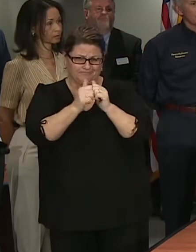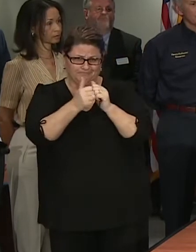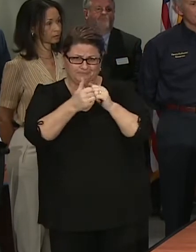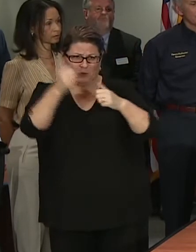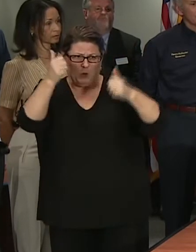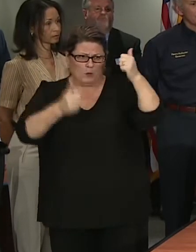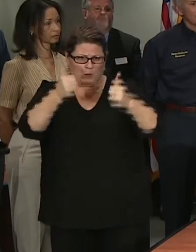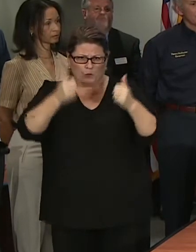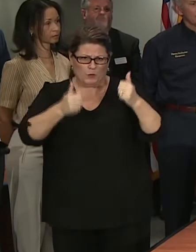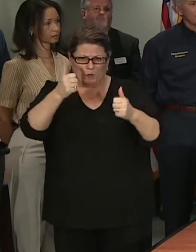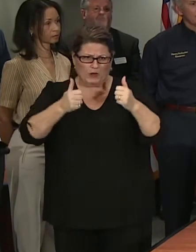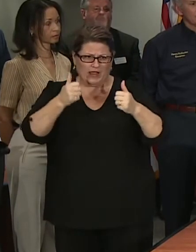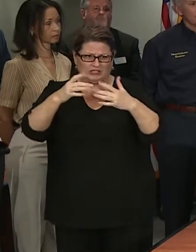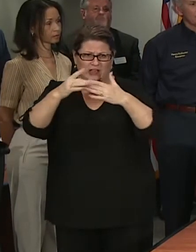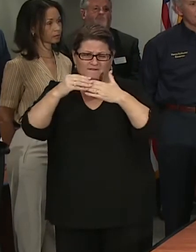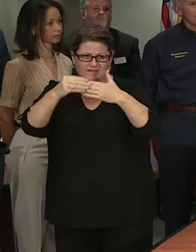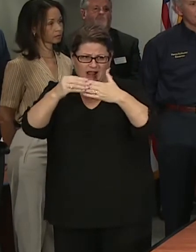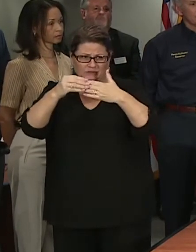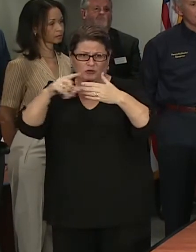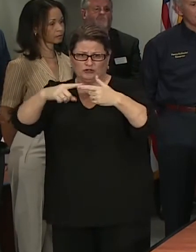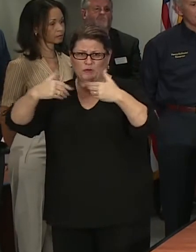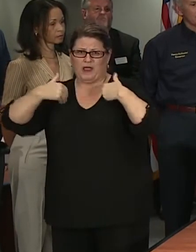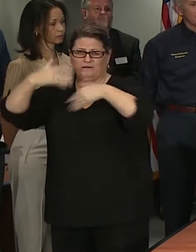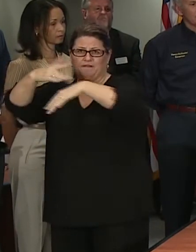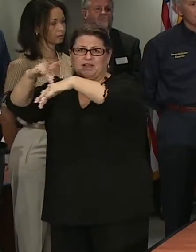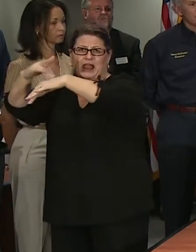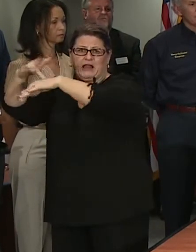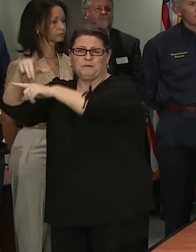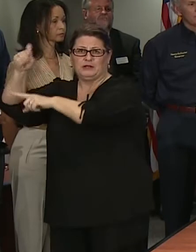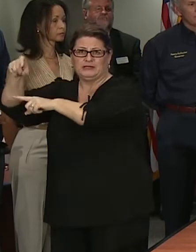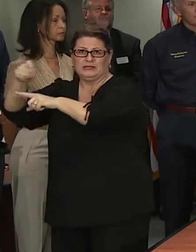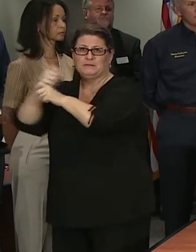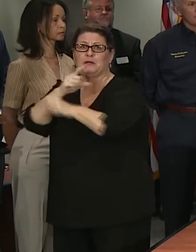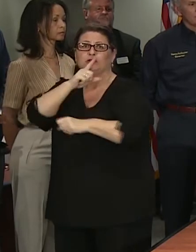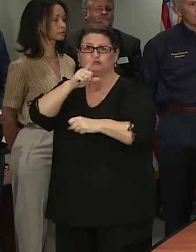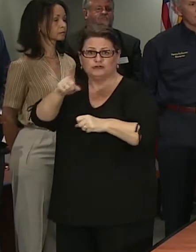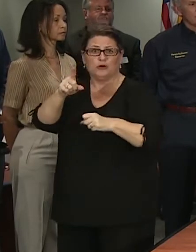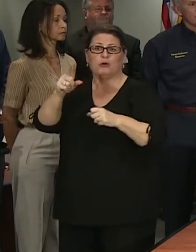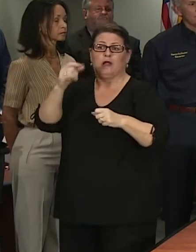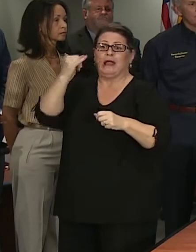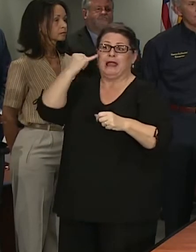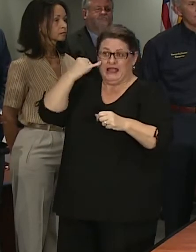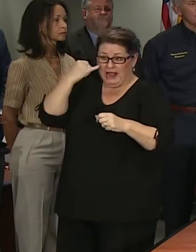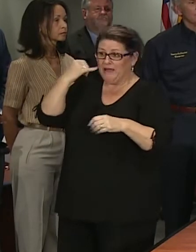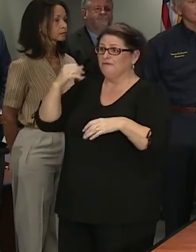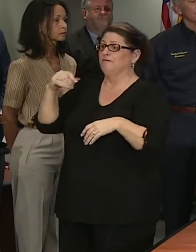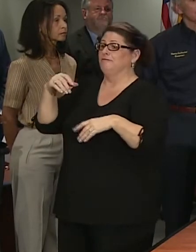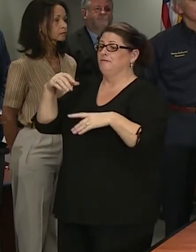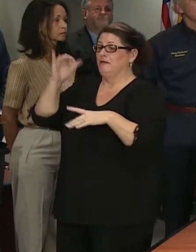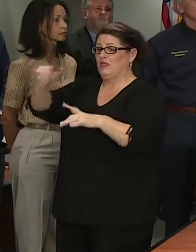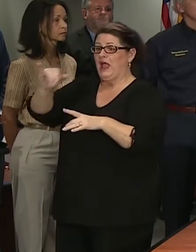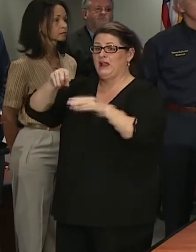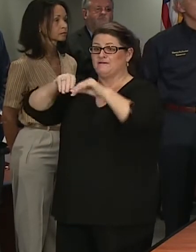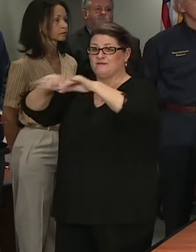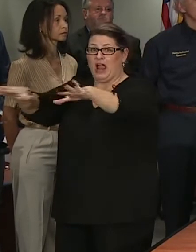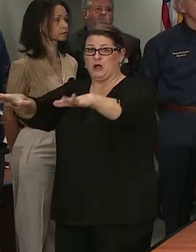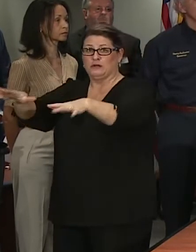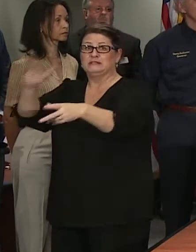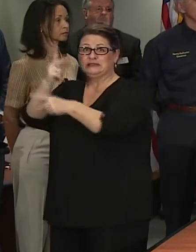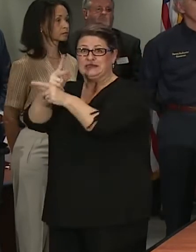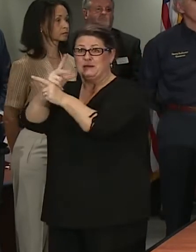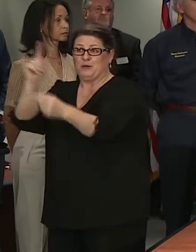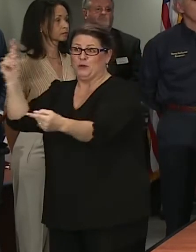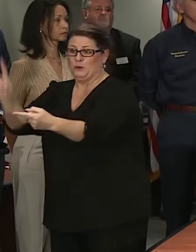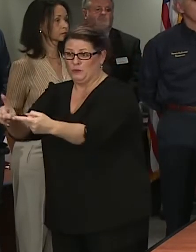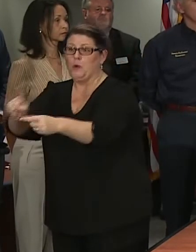incremental flexibilities to ensure that South Carolina has the resources to combat the virus while still ensuring its citizens are